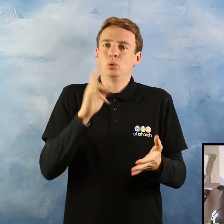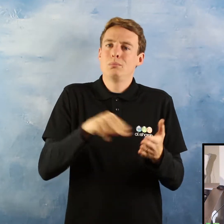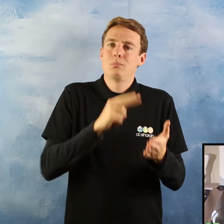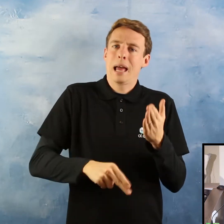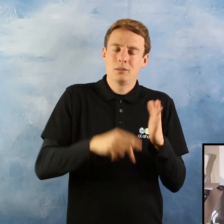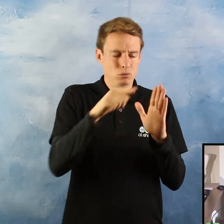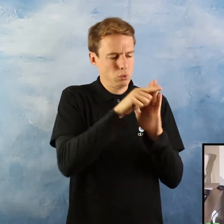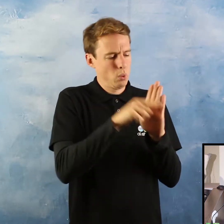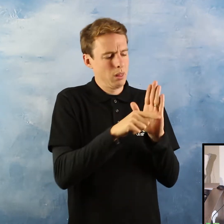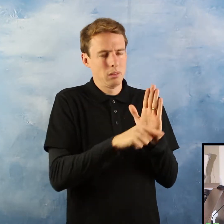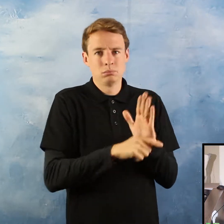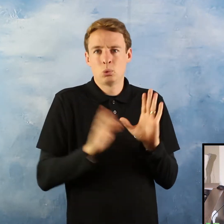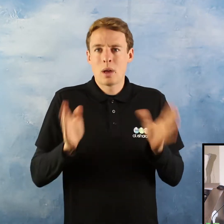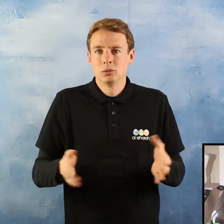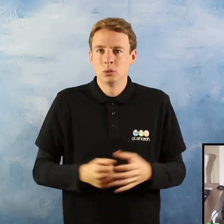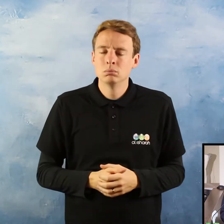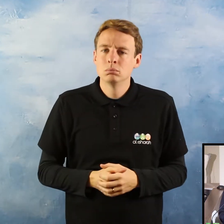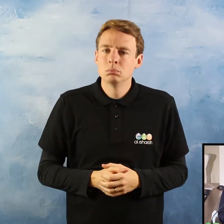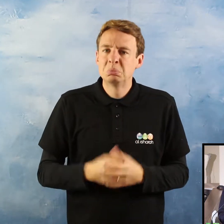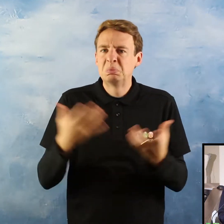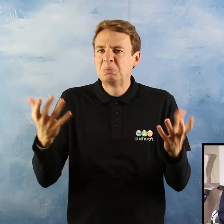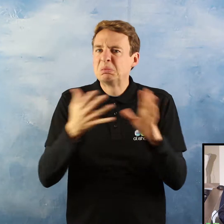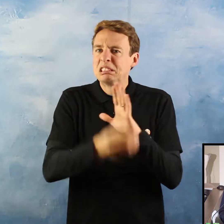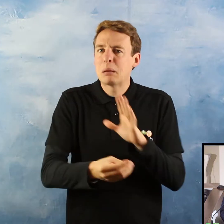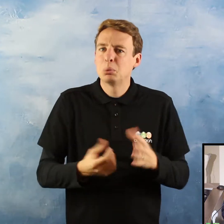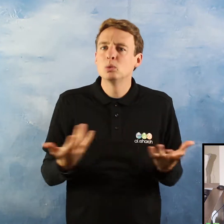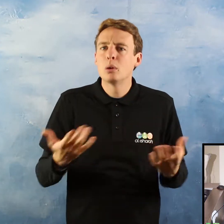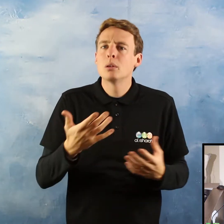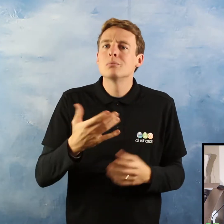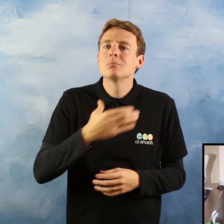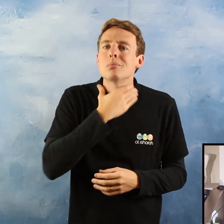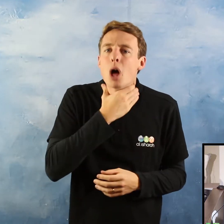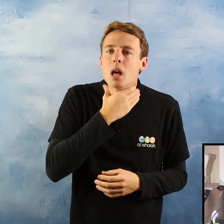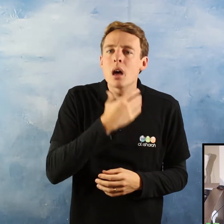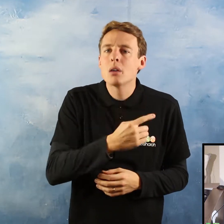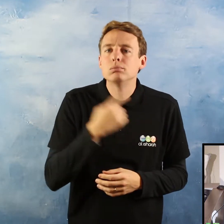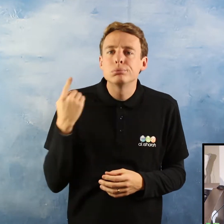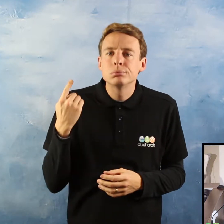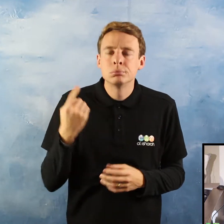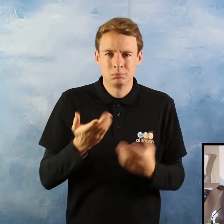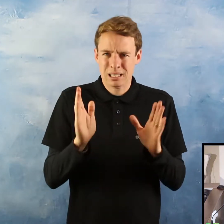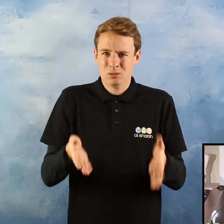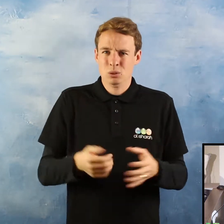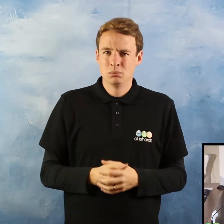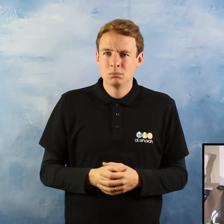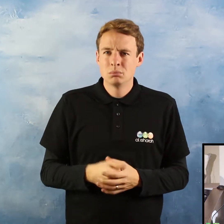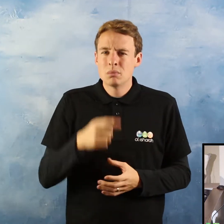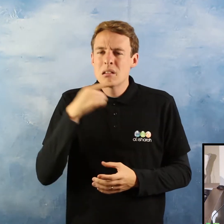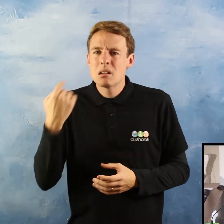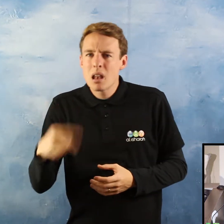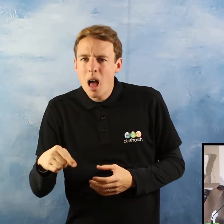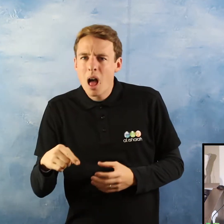haram, then murder will become halal. Lying will become halal. Cheating will become